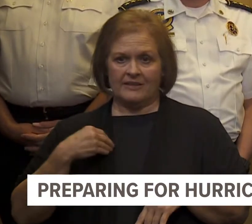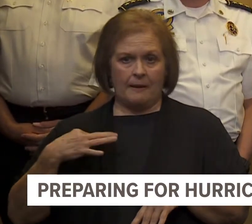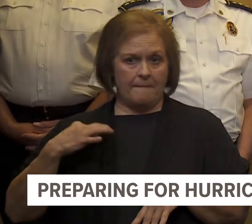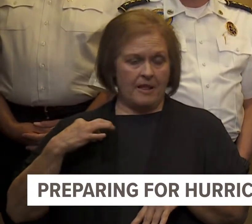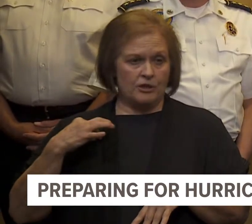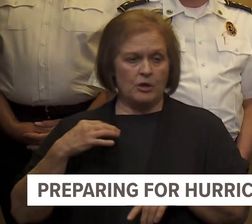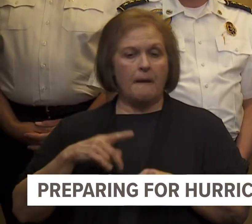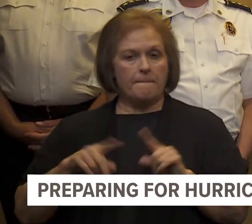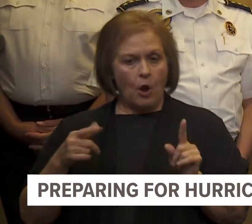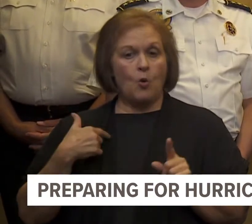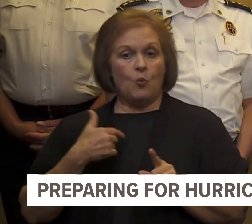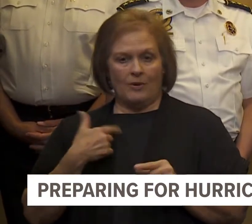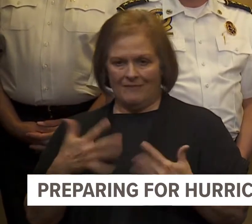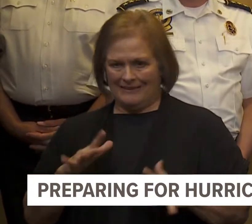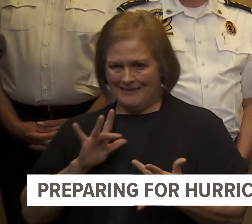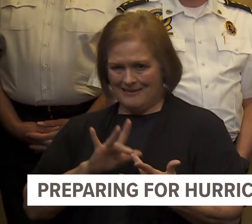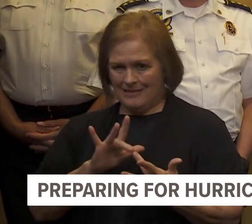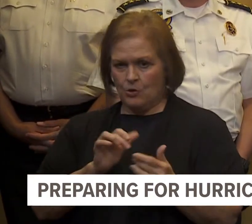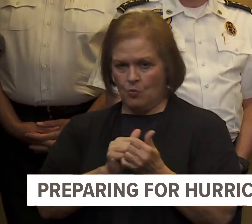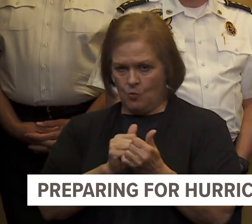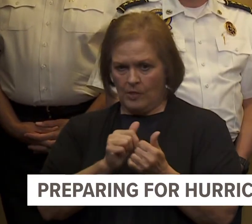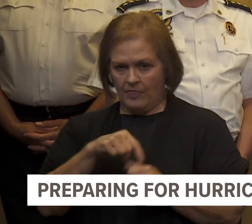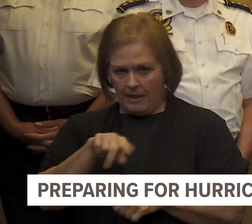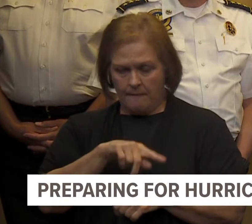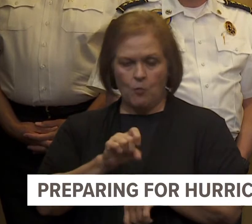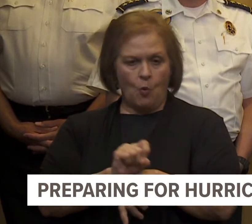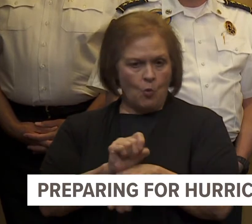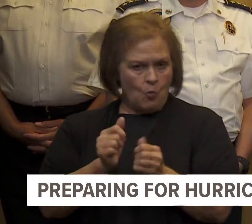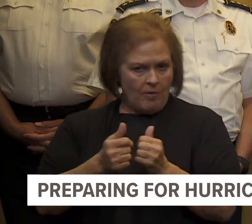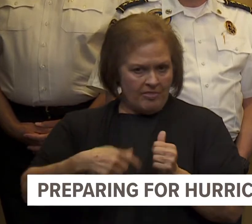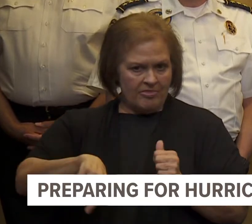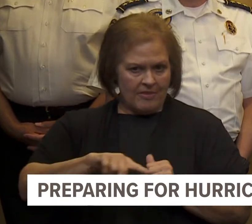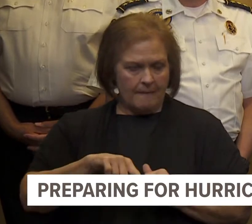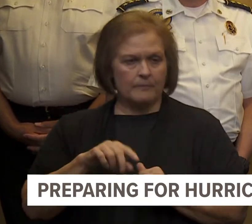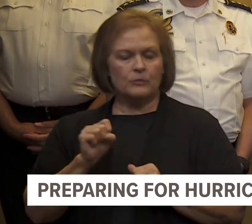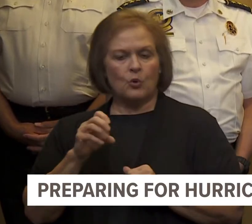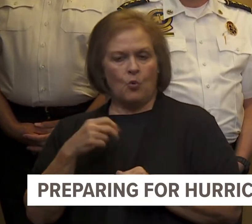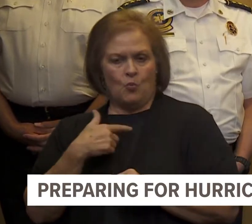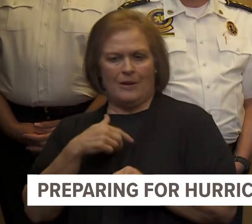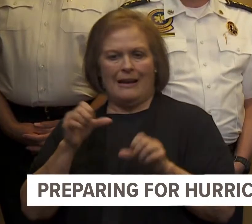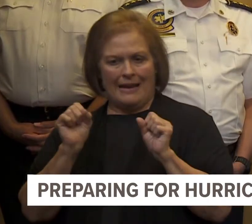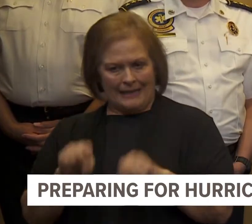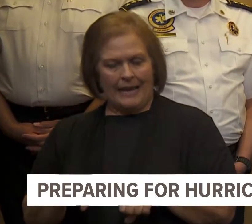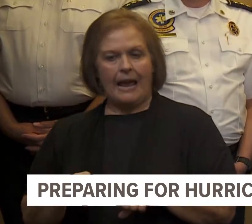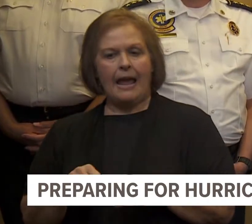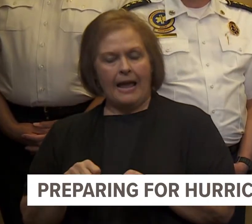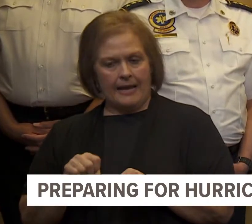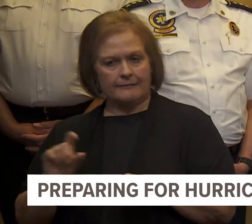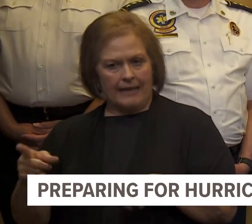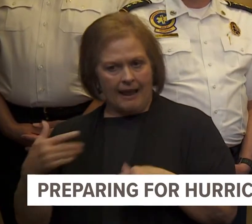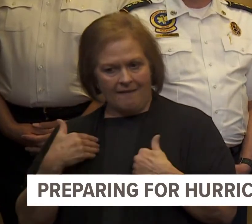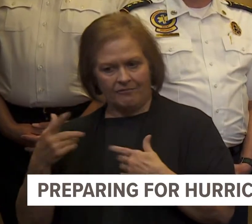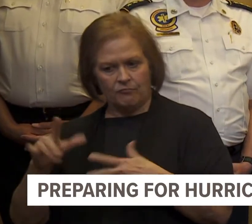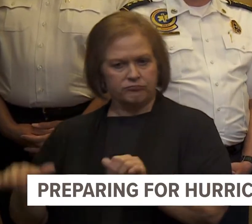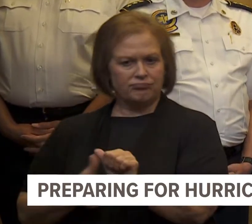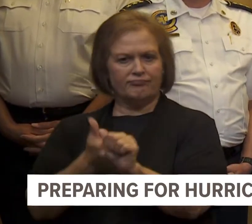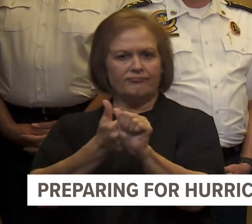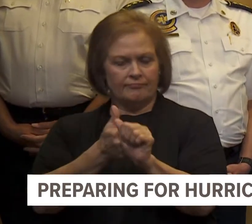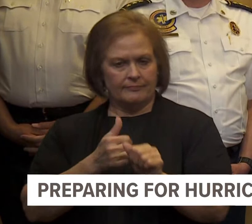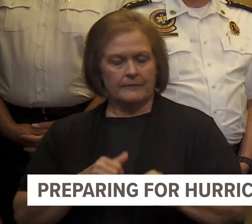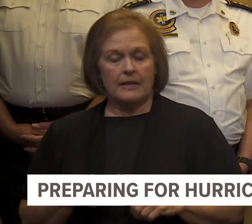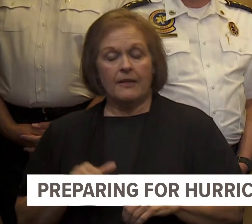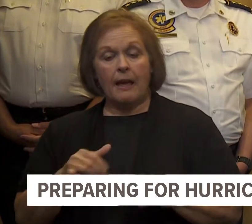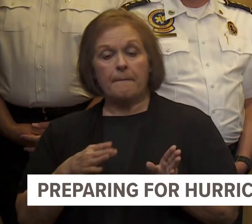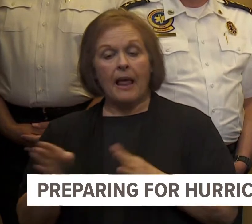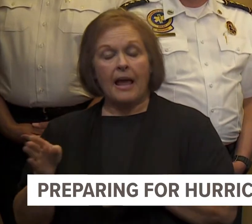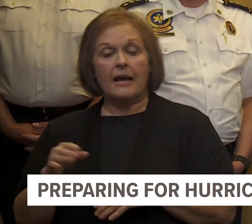applications, but we are in contact with and working with everyone so that we can get them up to speed. This application